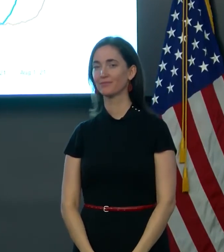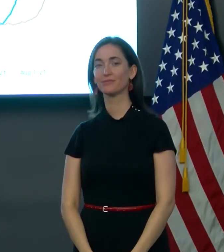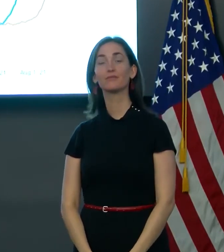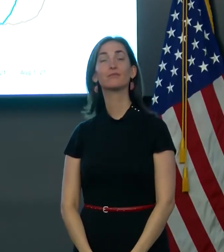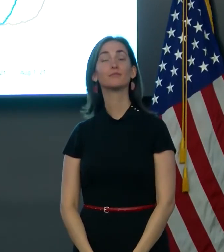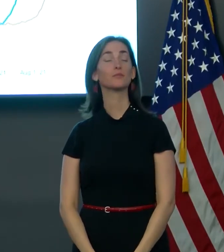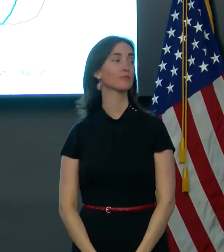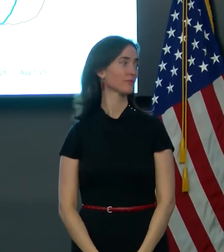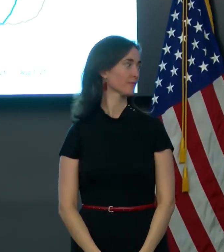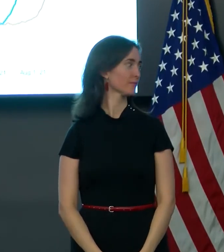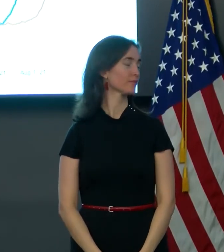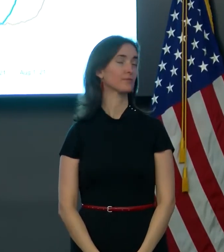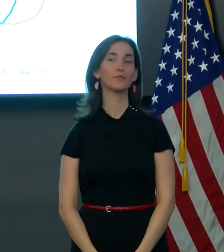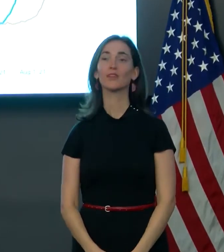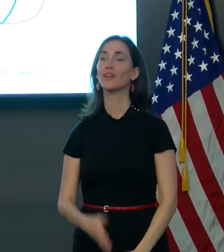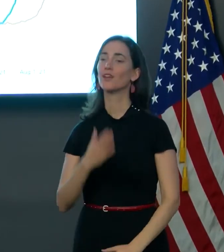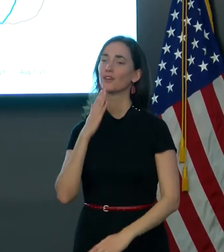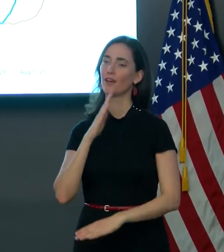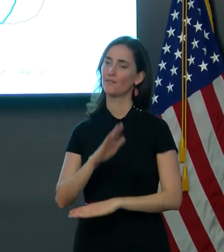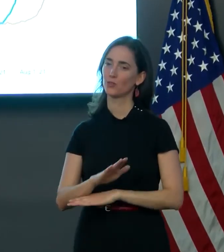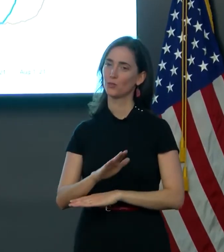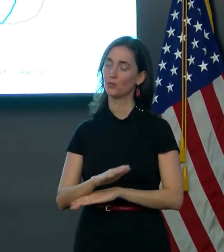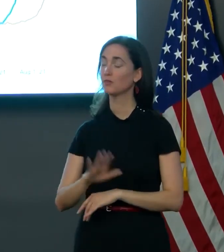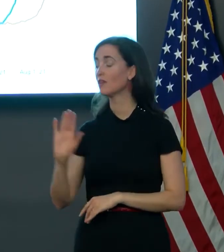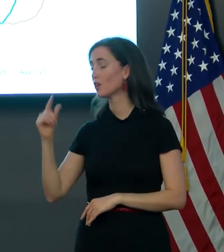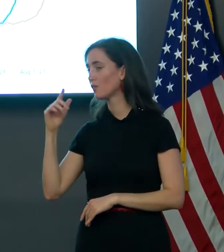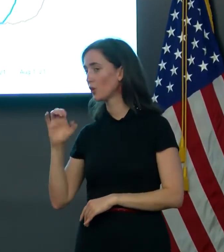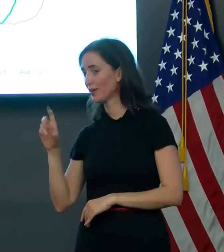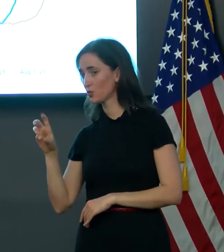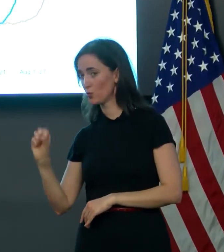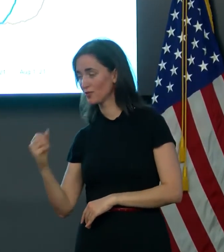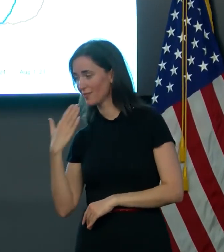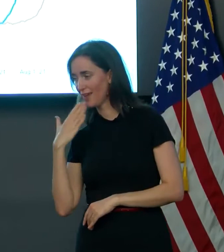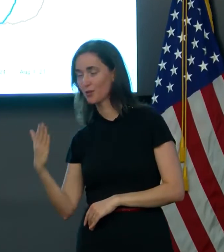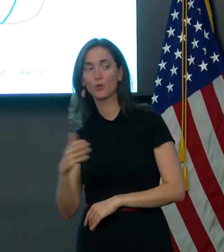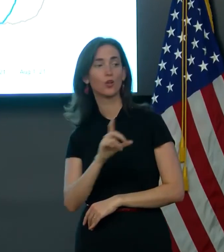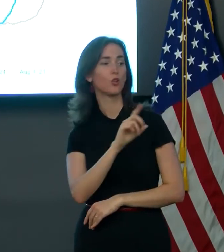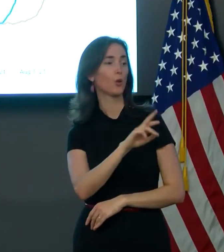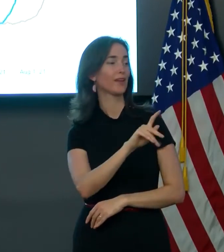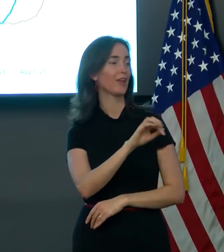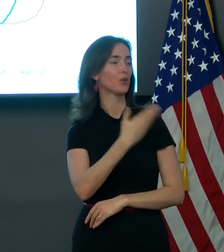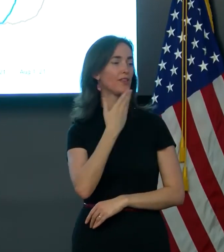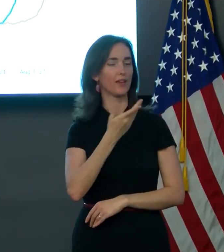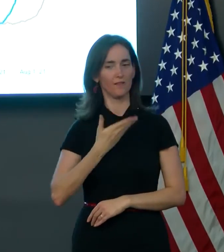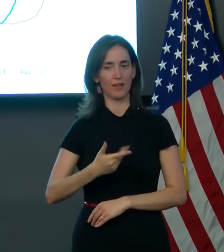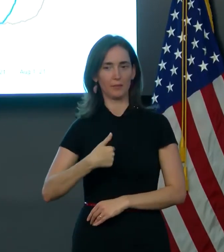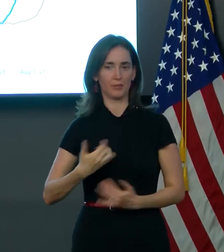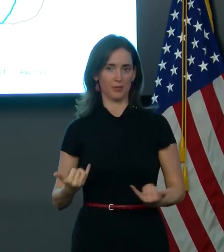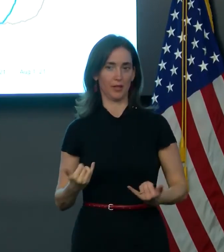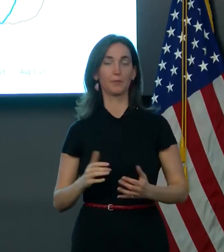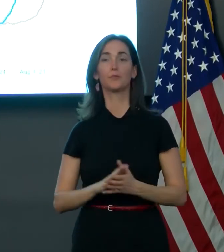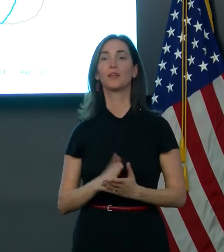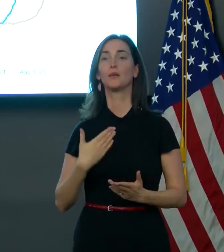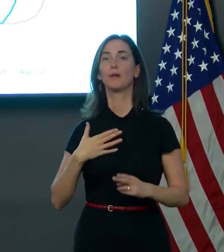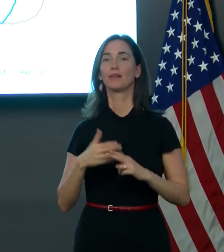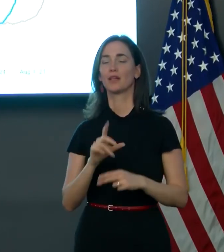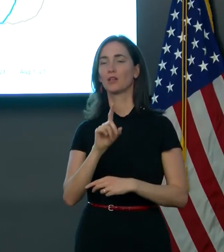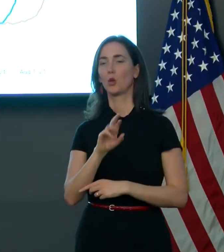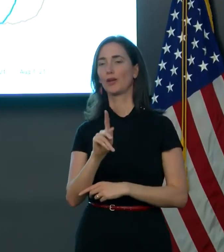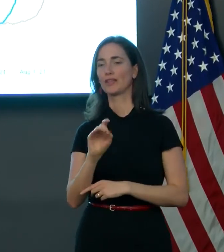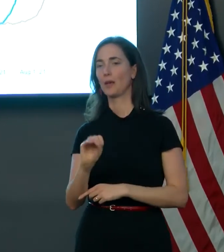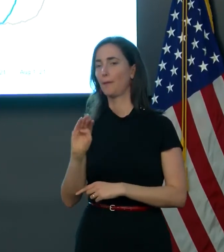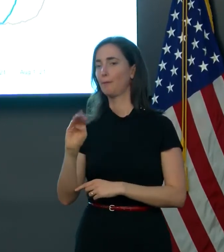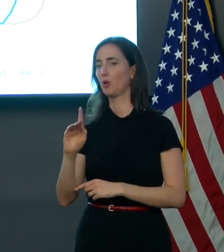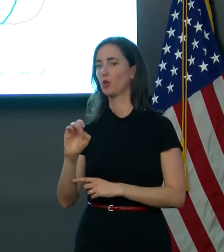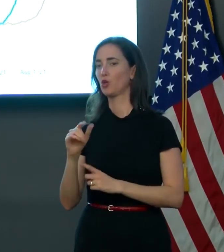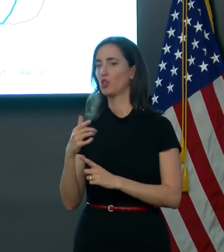Good afternoon. Thank you, Governor Edwards, Dr. Cantor, for having me here today. I'm Dr. Kim Mukherjee. I'm a